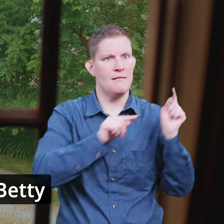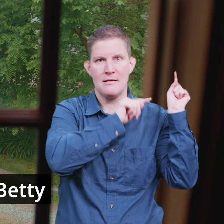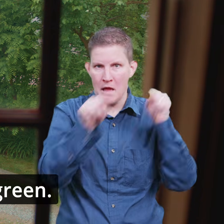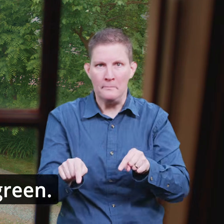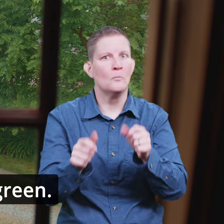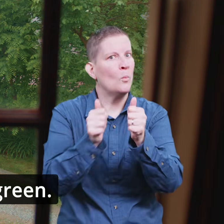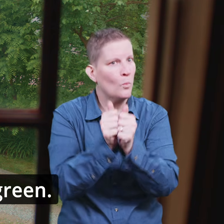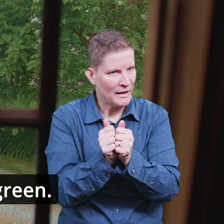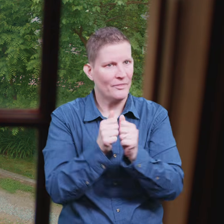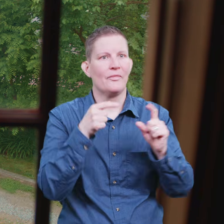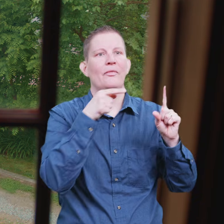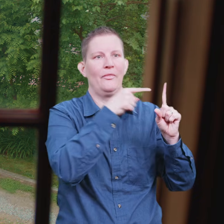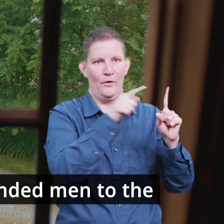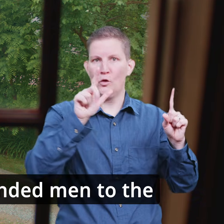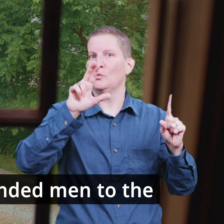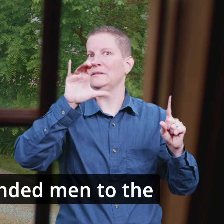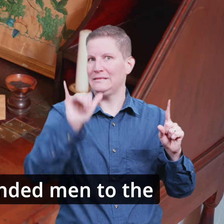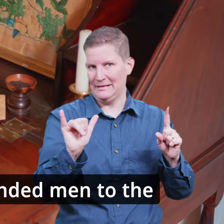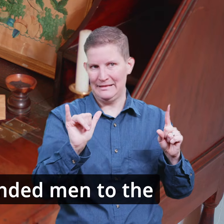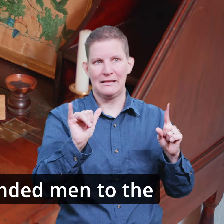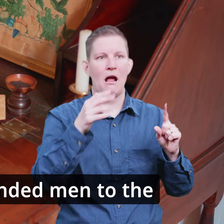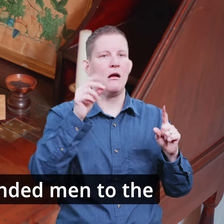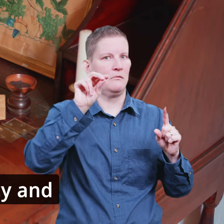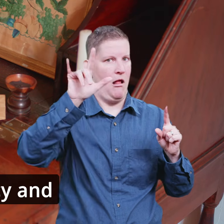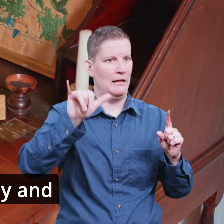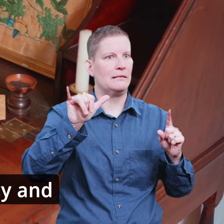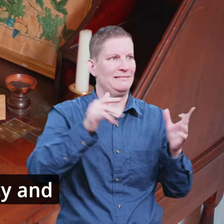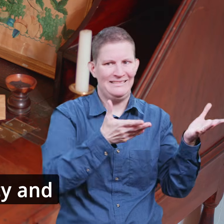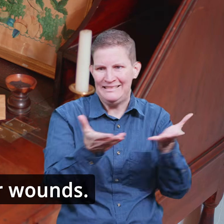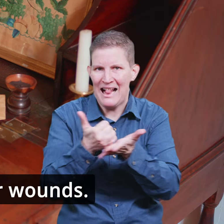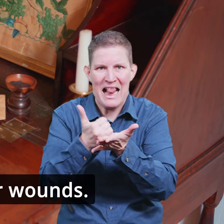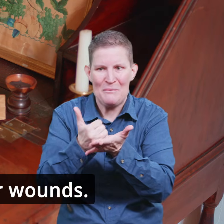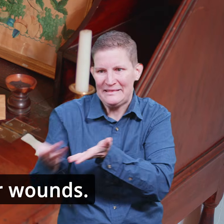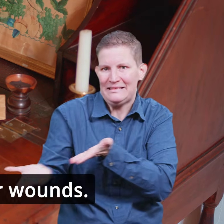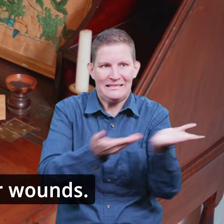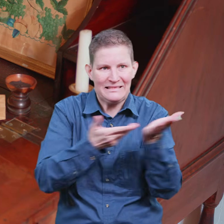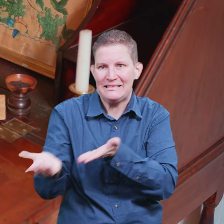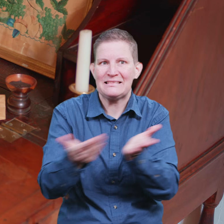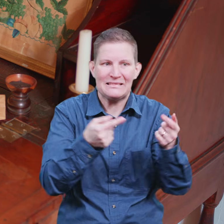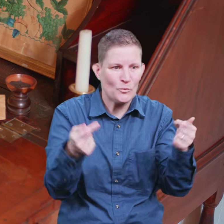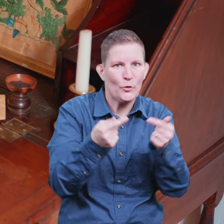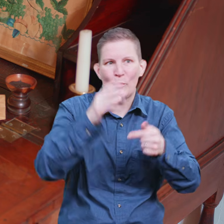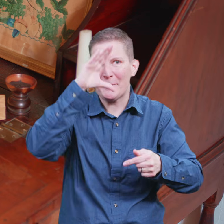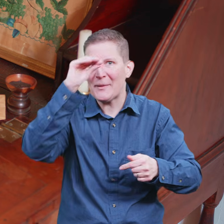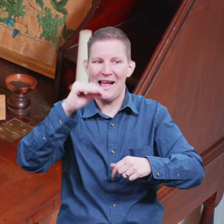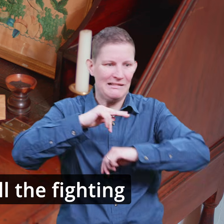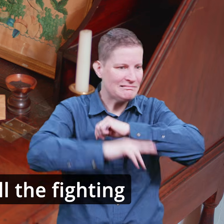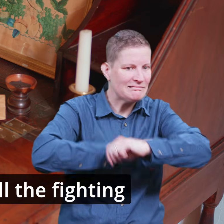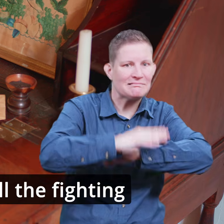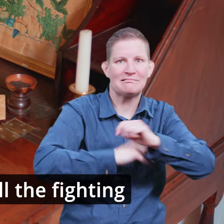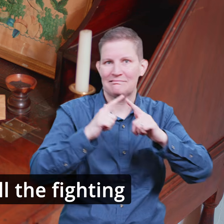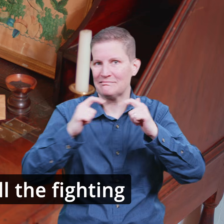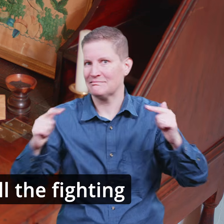Jonas and Betty with him to the green. They sent some of the wounded men to the house where Lucy and Dolly bandaged their wounds. In